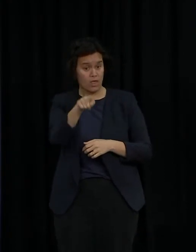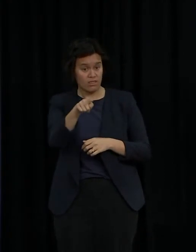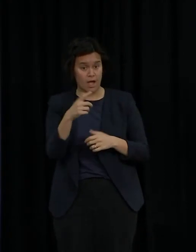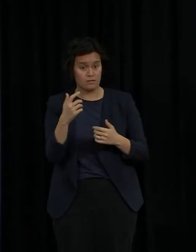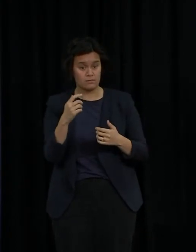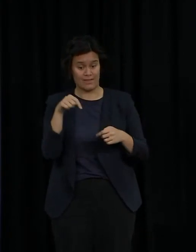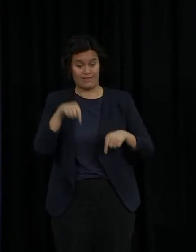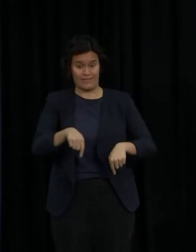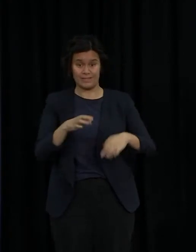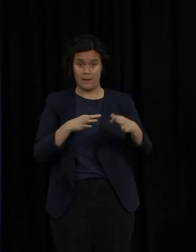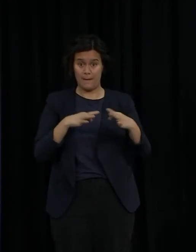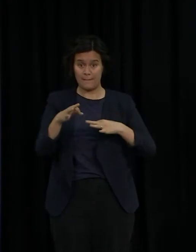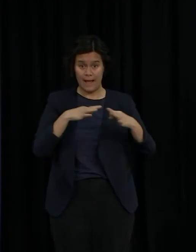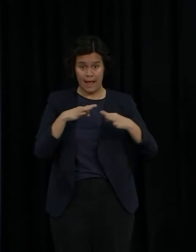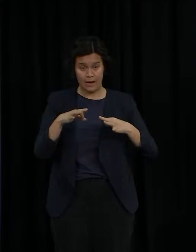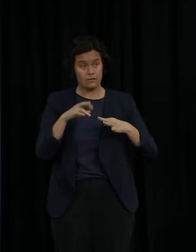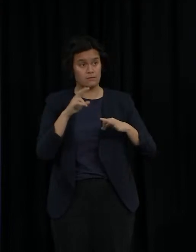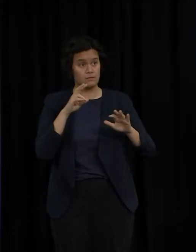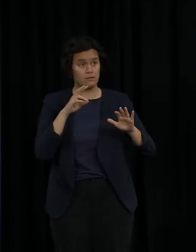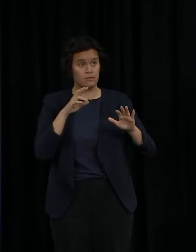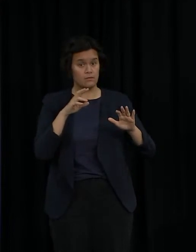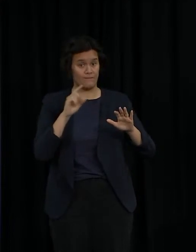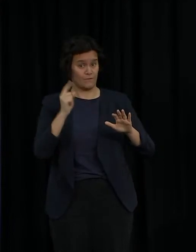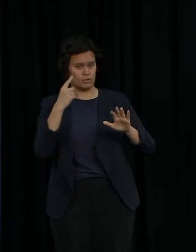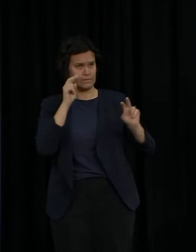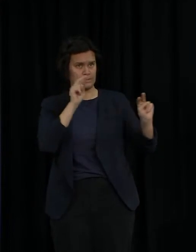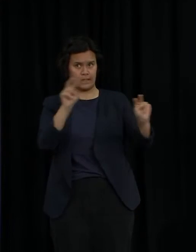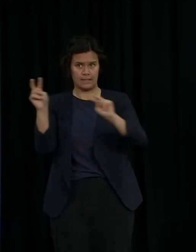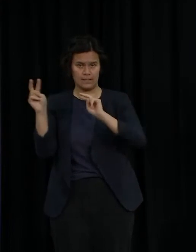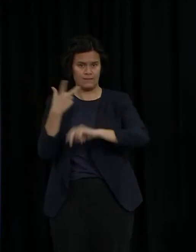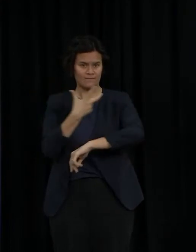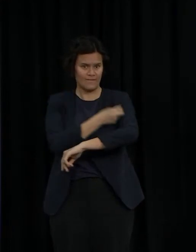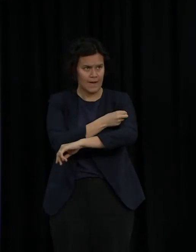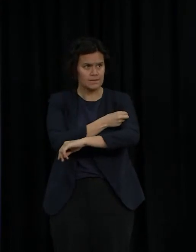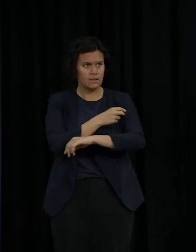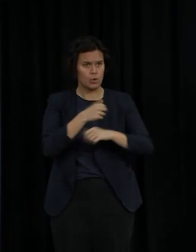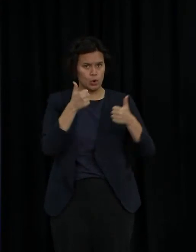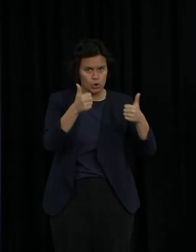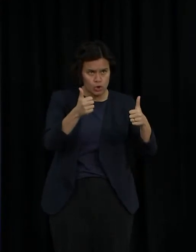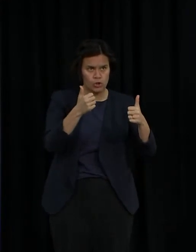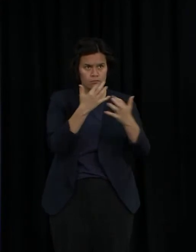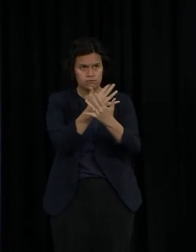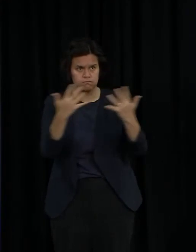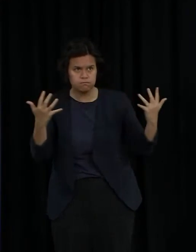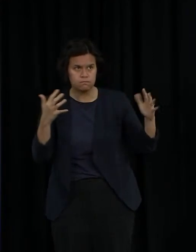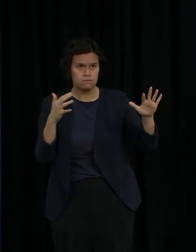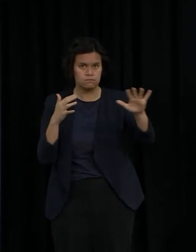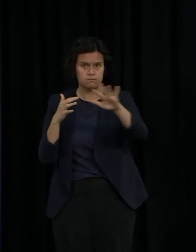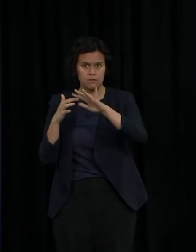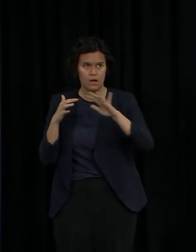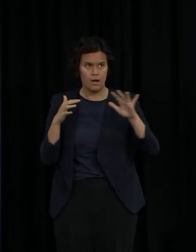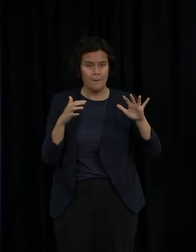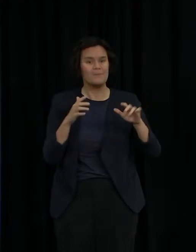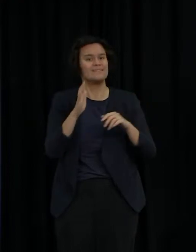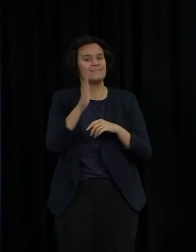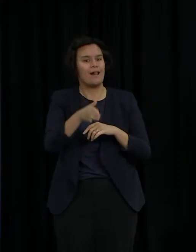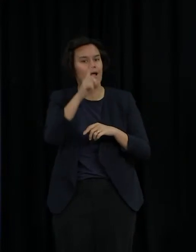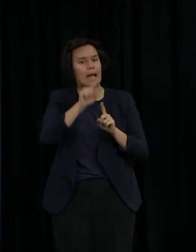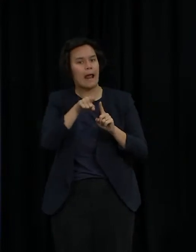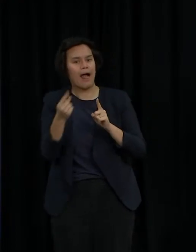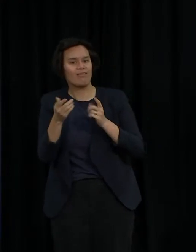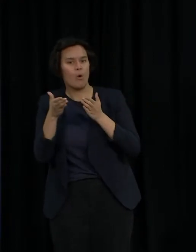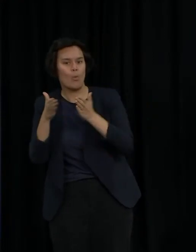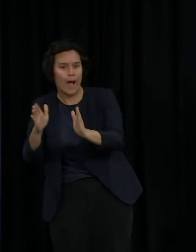have got high vaccination rates, we can particularly target particular. We can use our GPs and the contacts that they